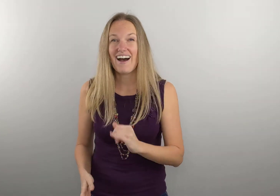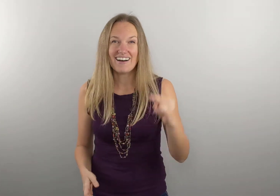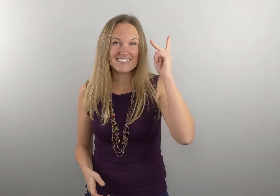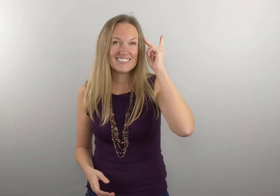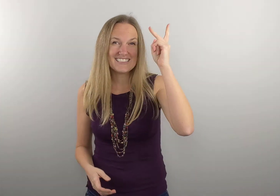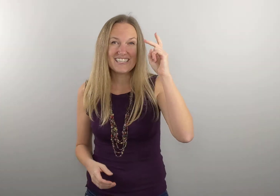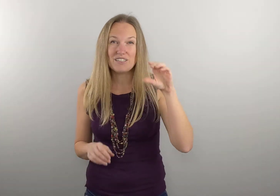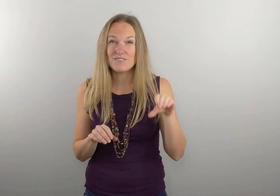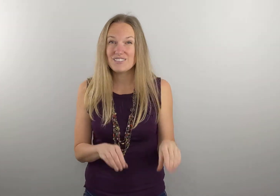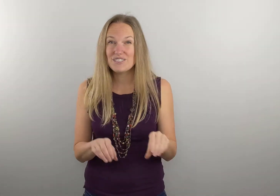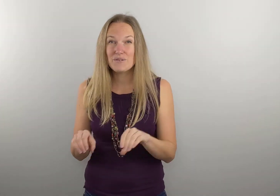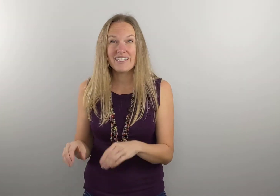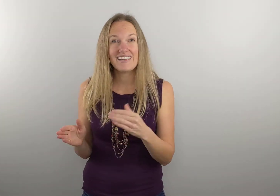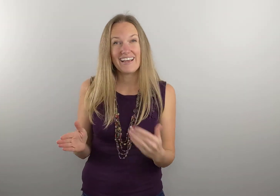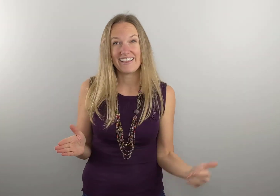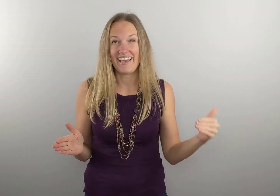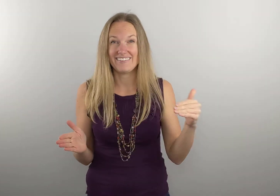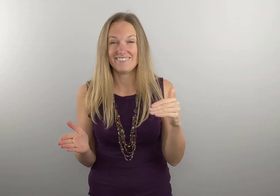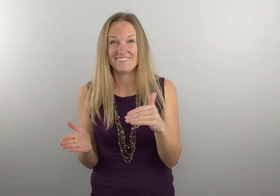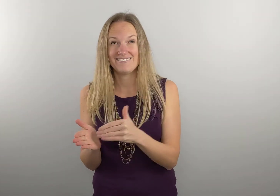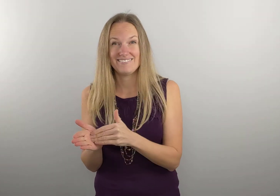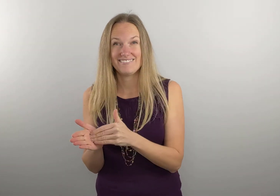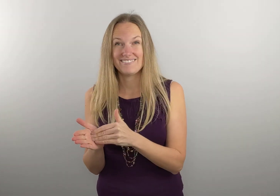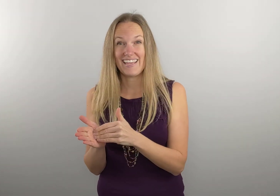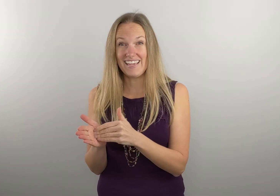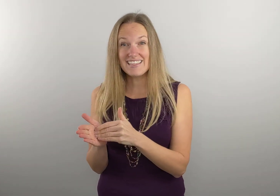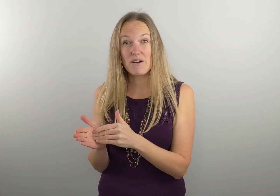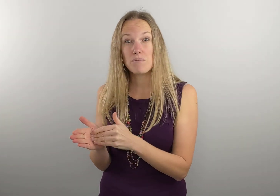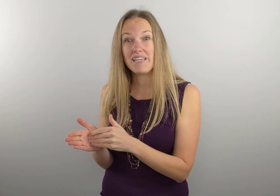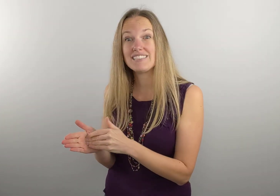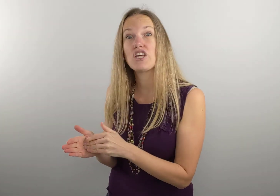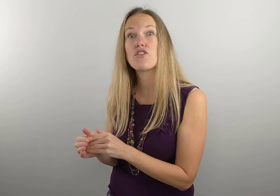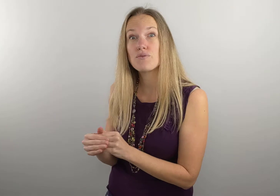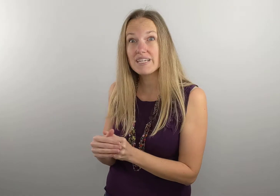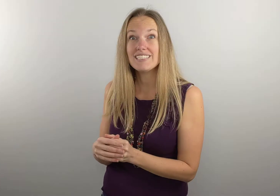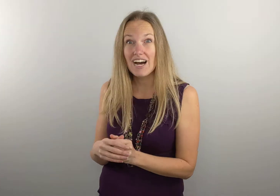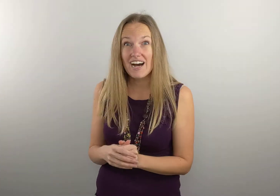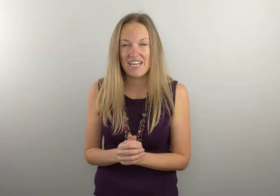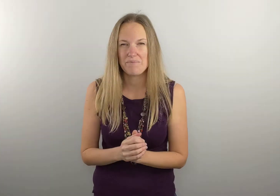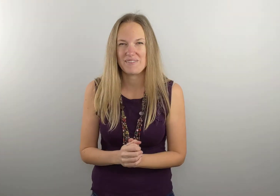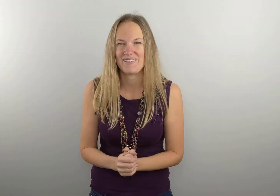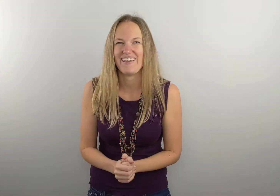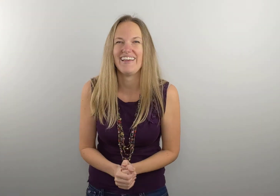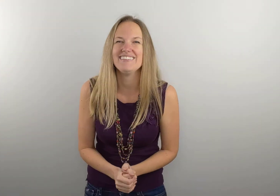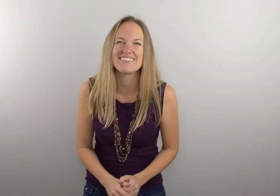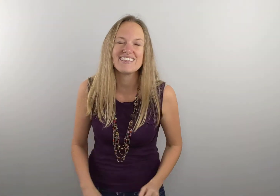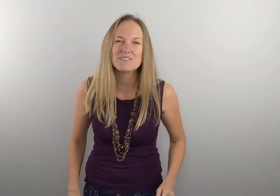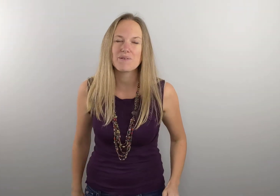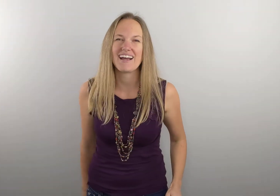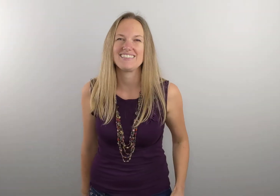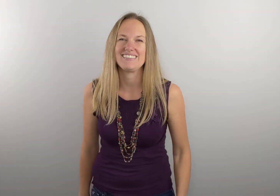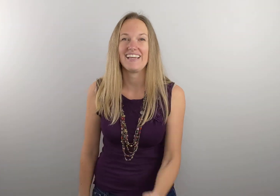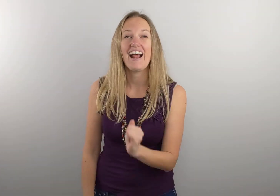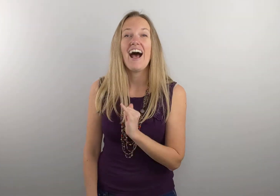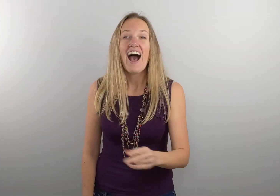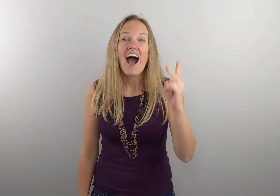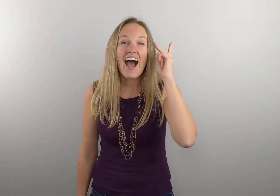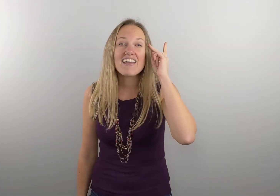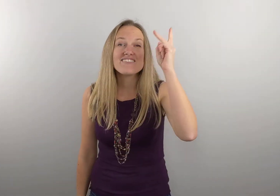I'll see you do it again. Okay, and that repeats 3 times, okay? So let's practice it. I've